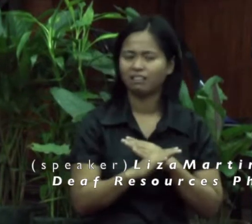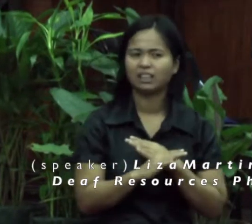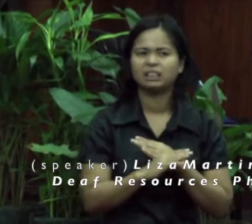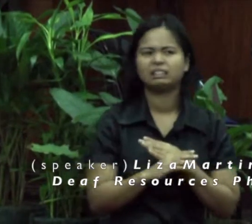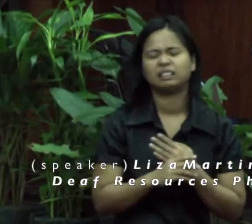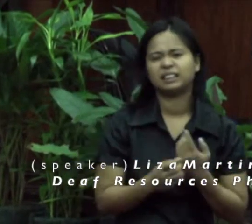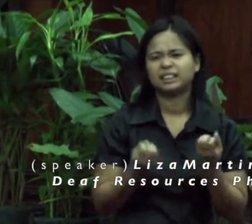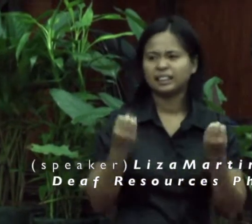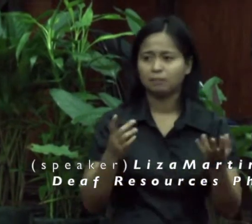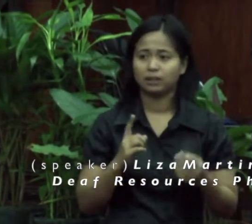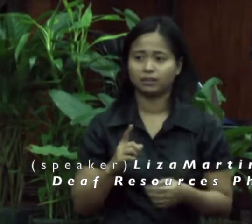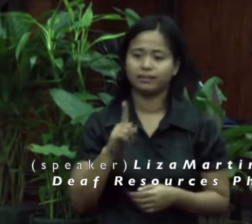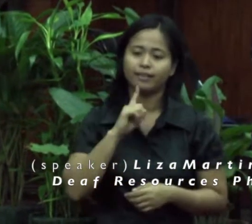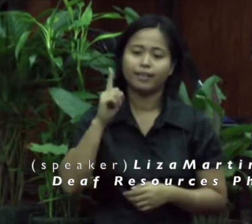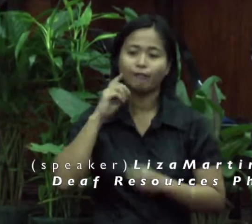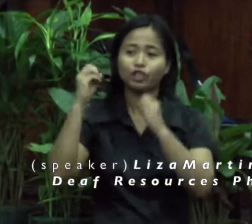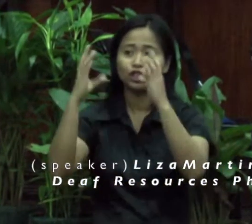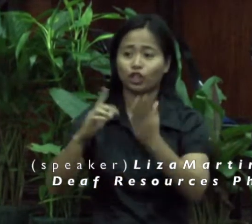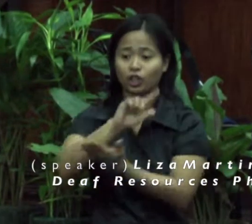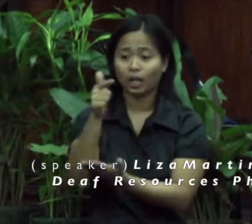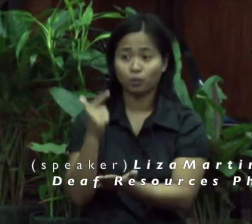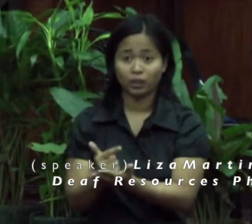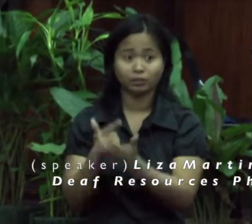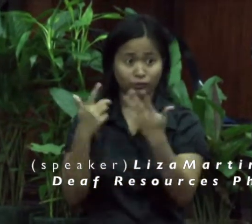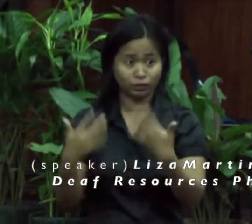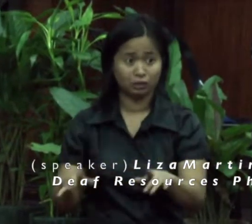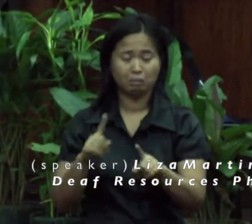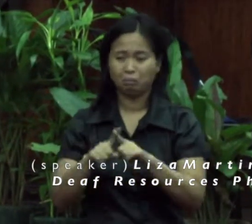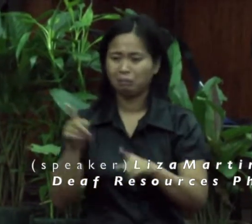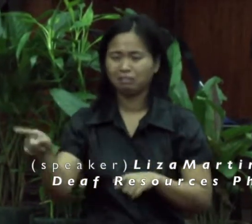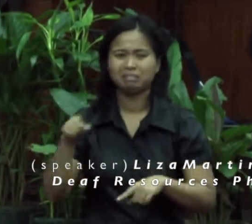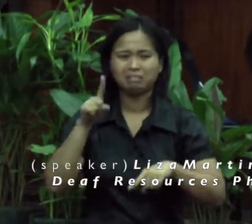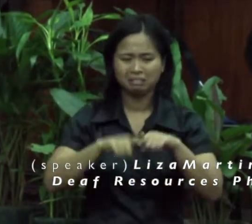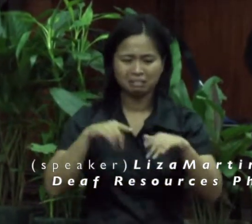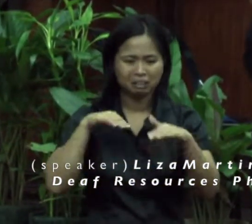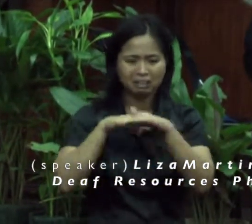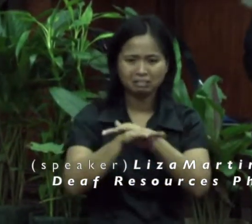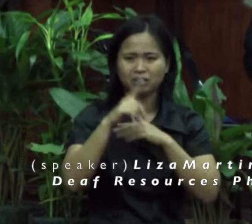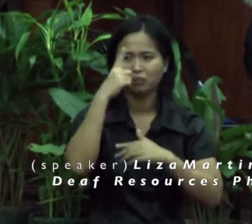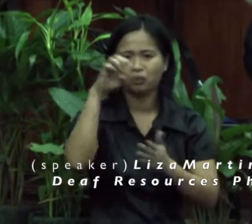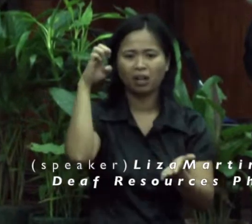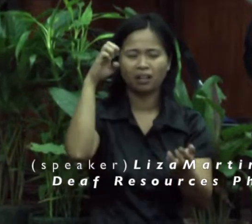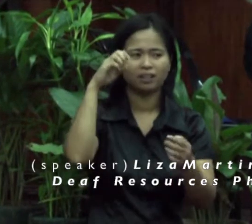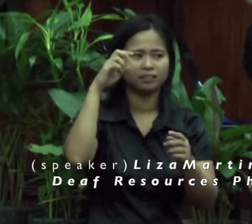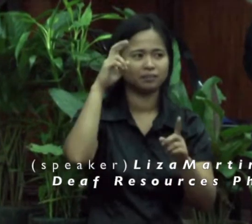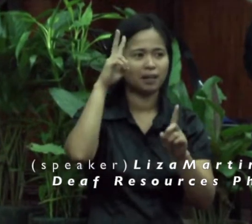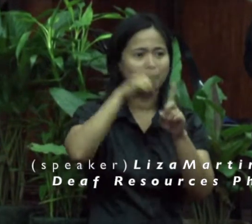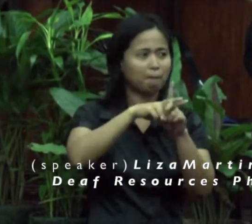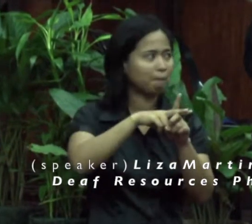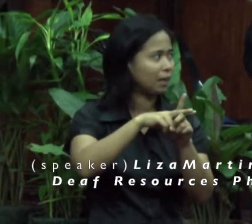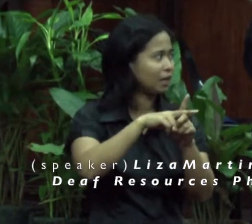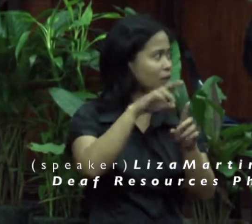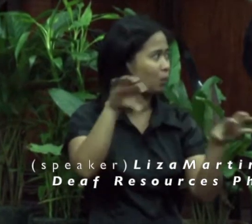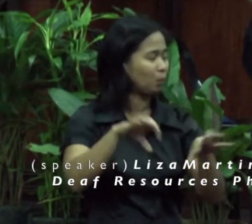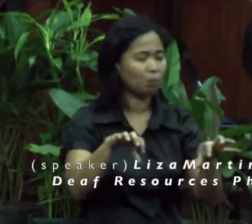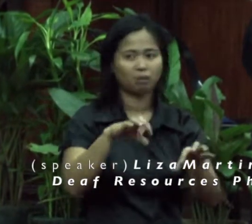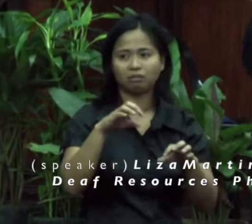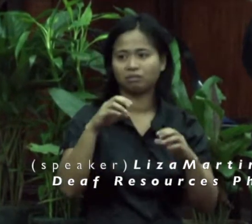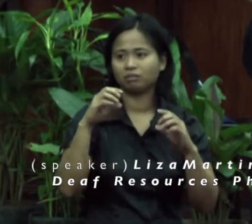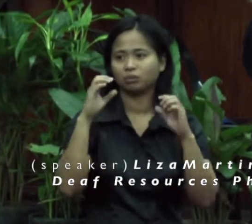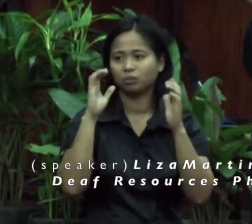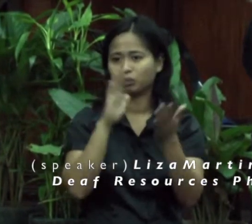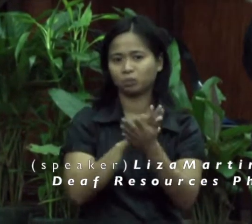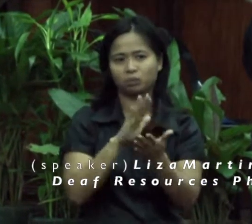prevent deaf teacher education graduates from teaching in the public school. Another thing he said was the